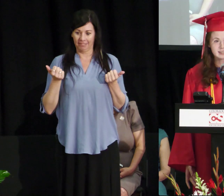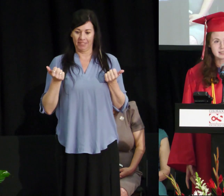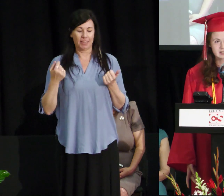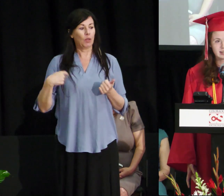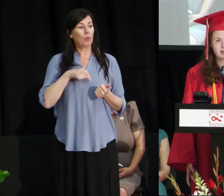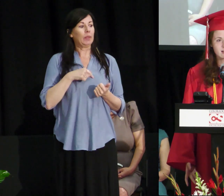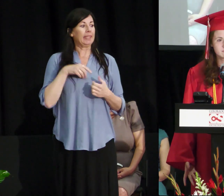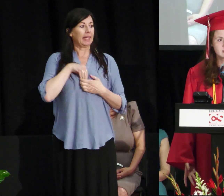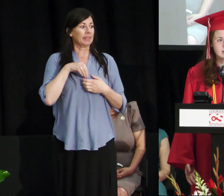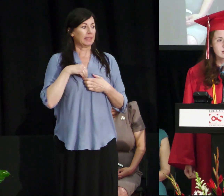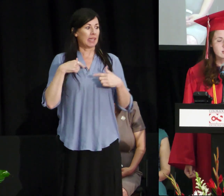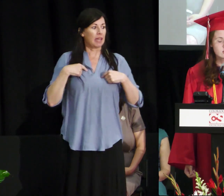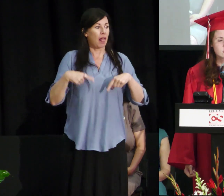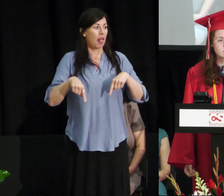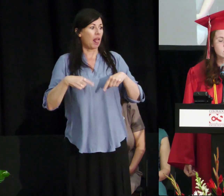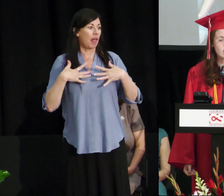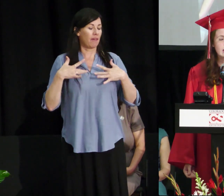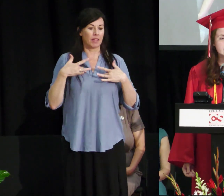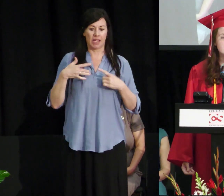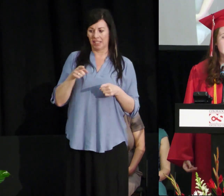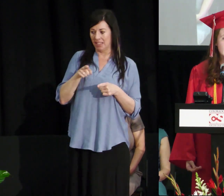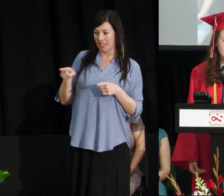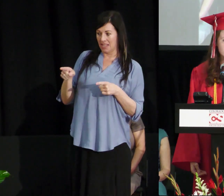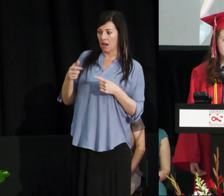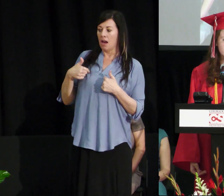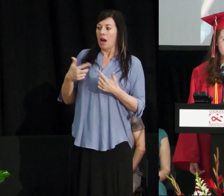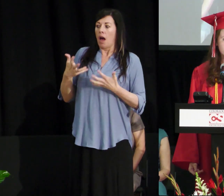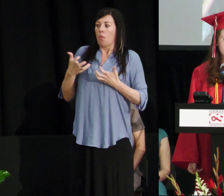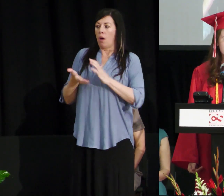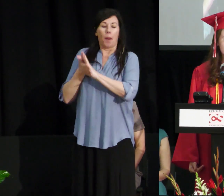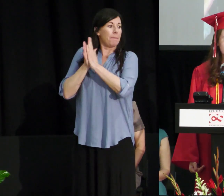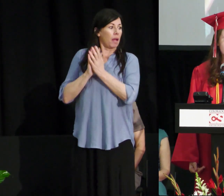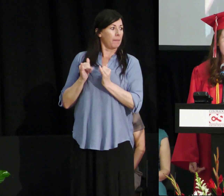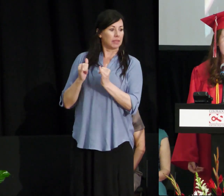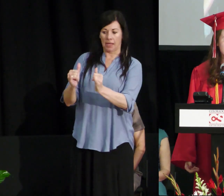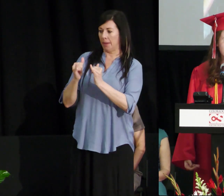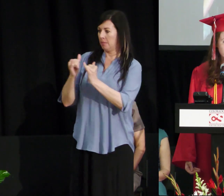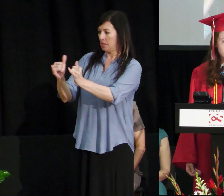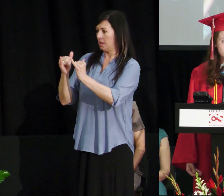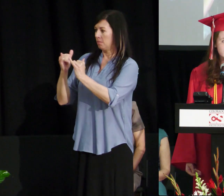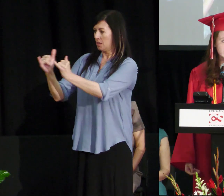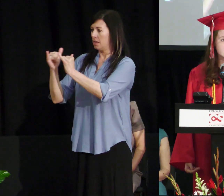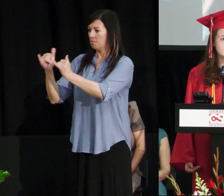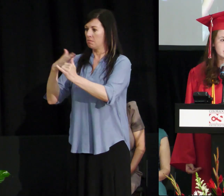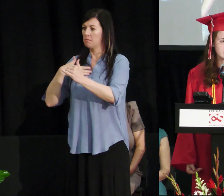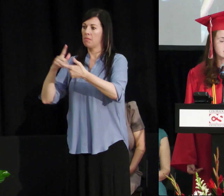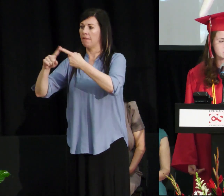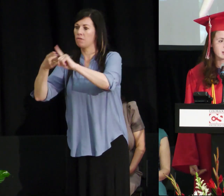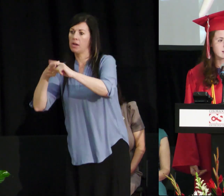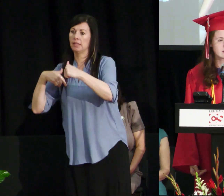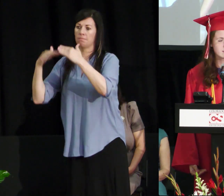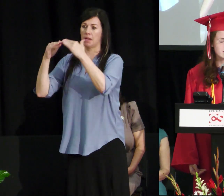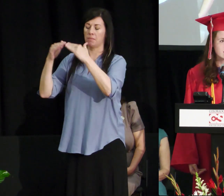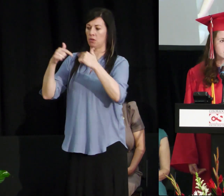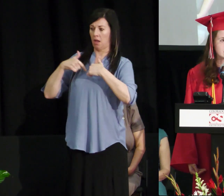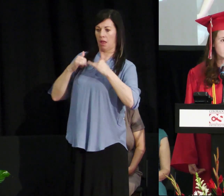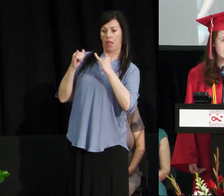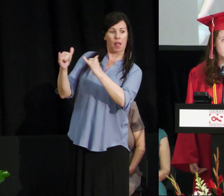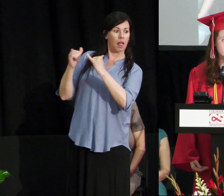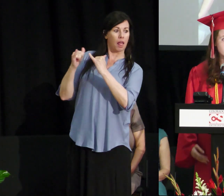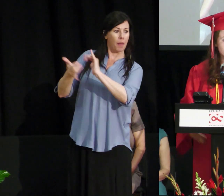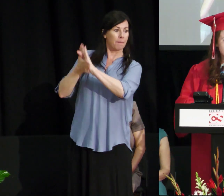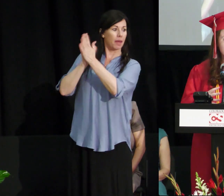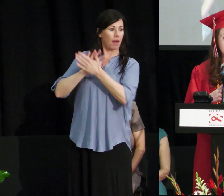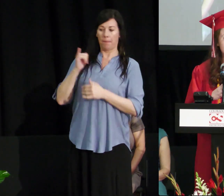have the tendency of trying to become what our peers expect us to be. We